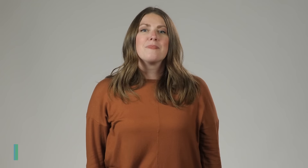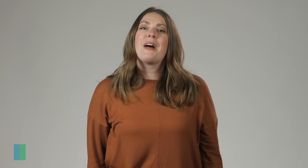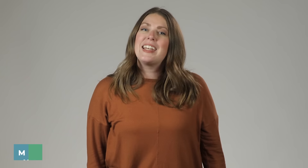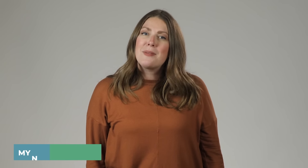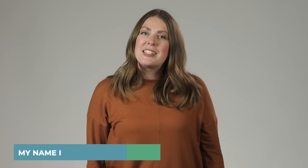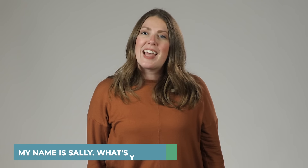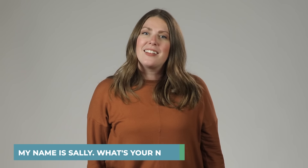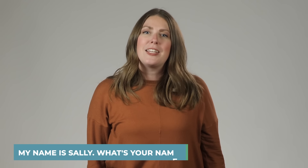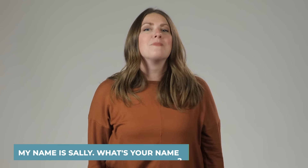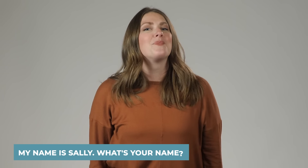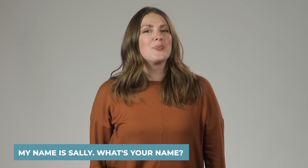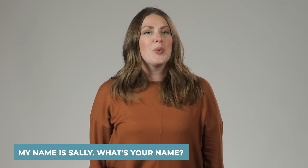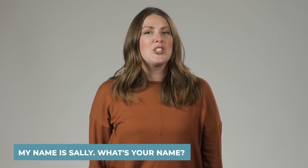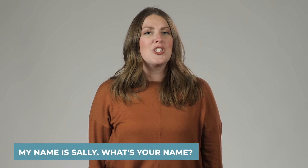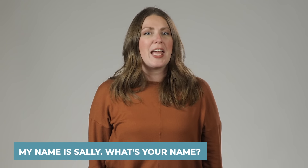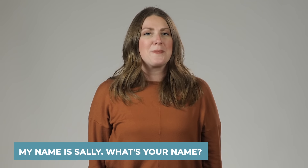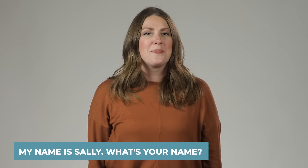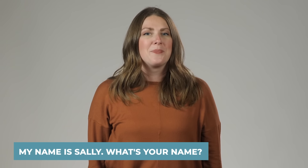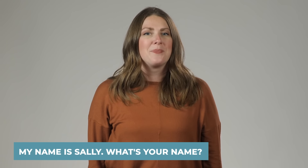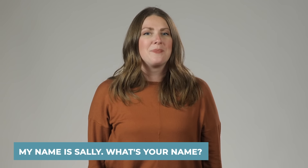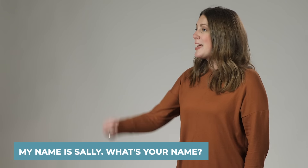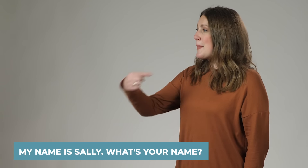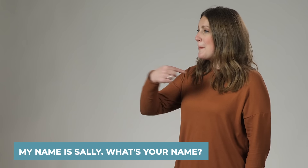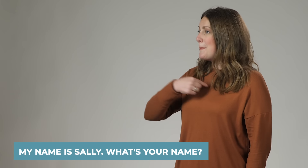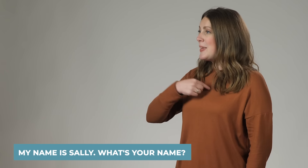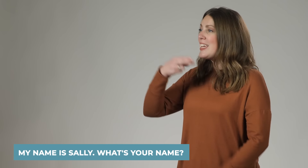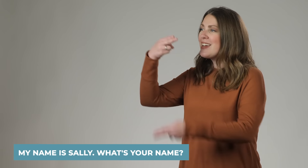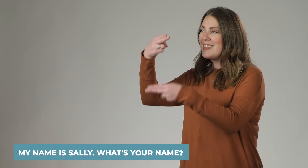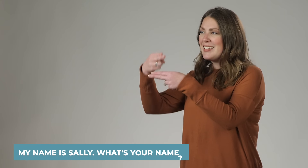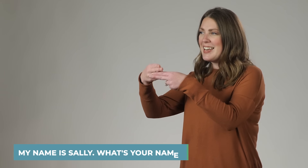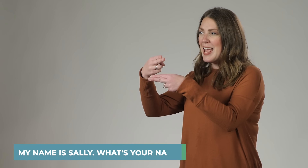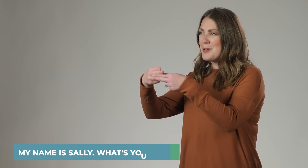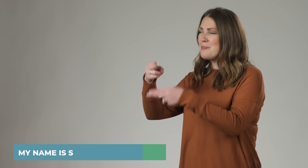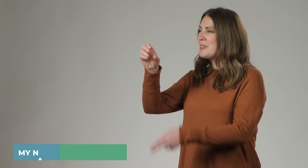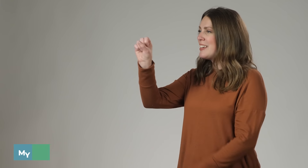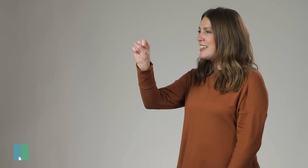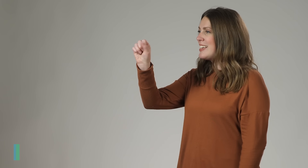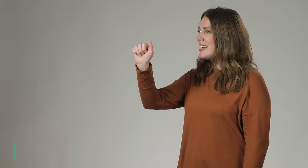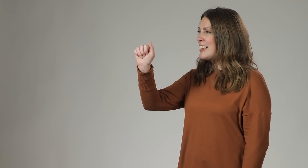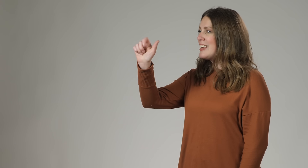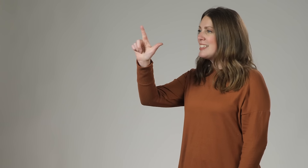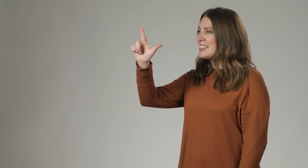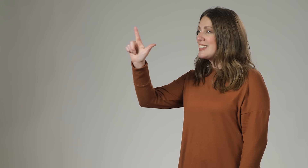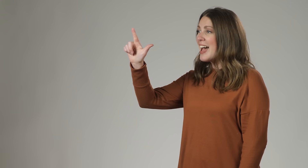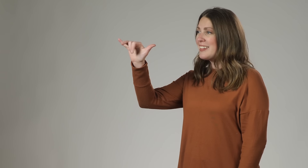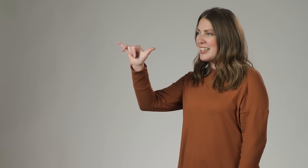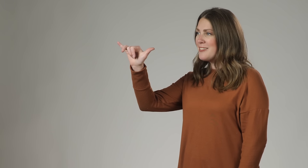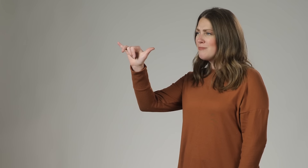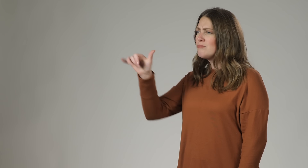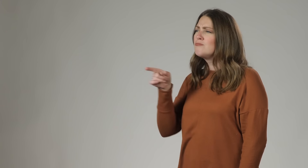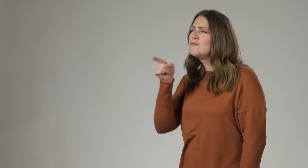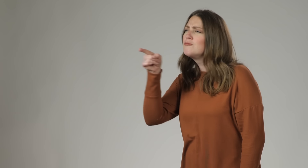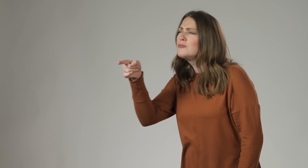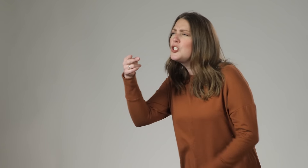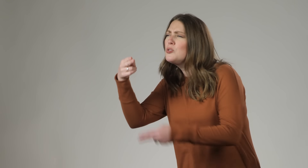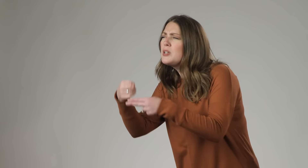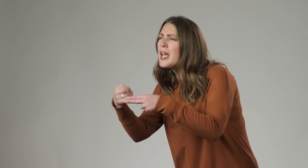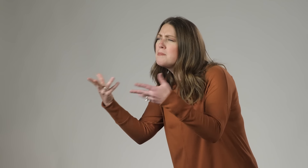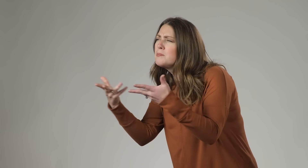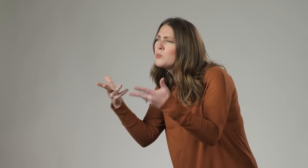My name is Sally. What's your name? Me name Sally. You name